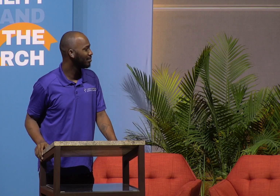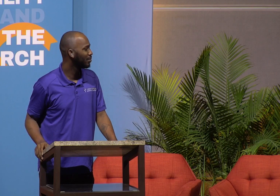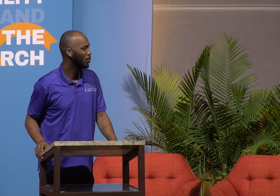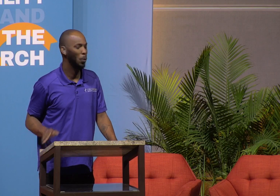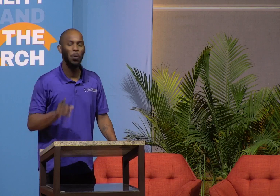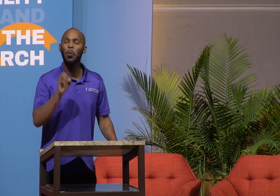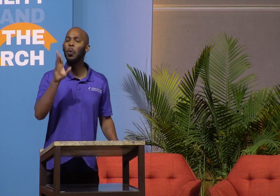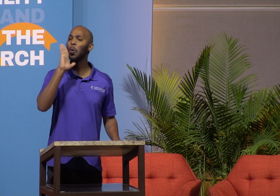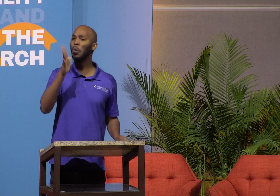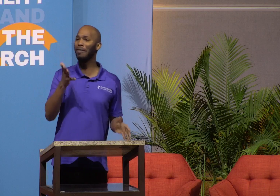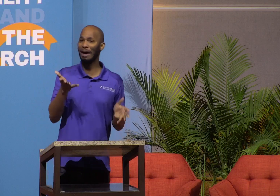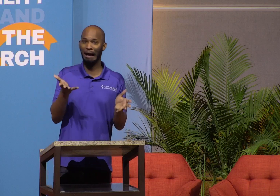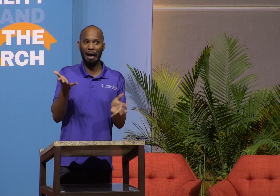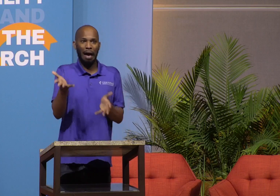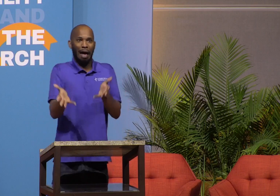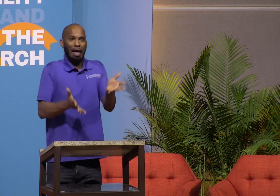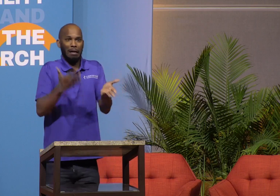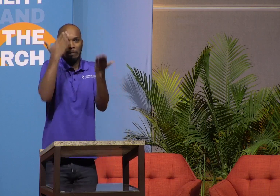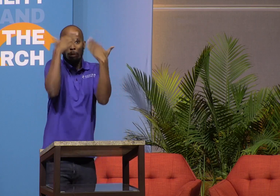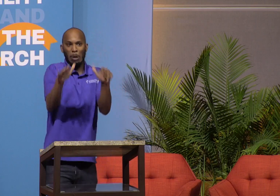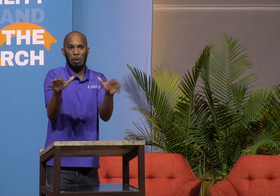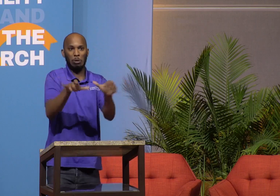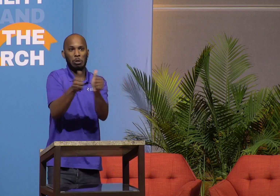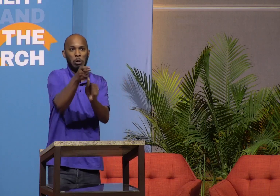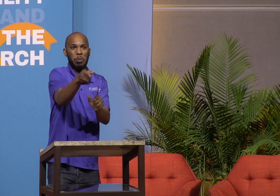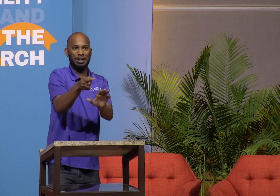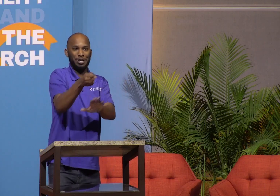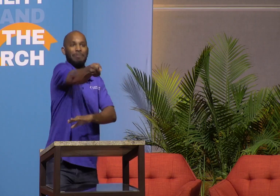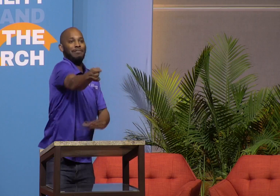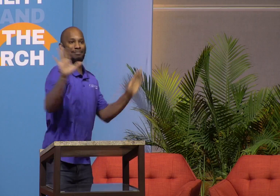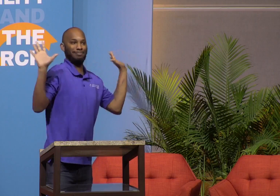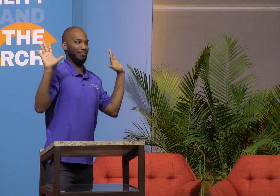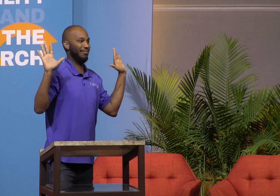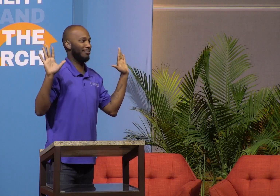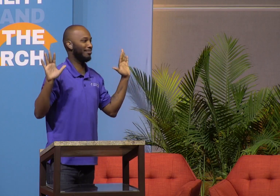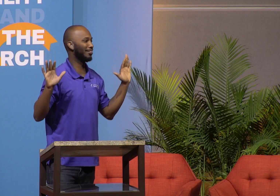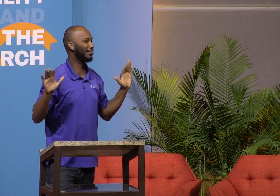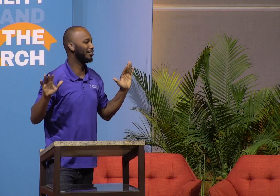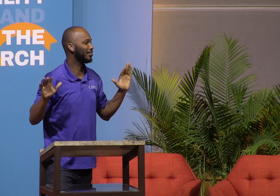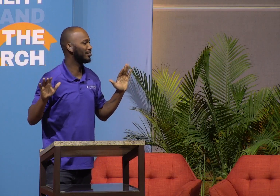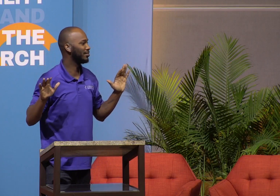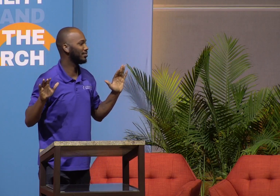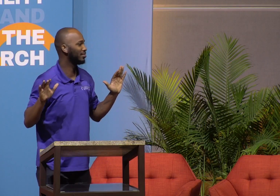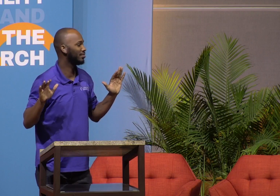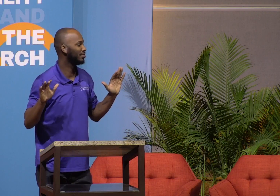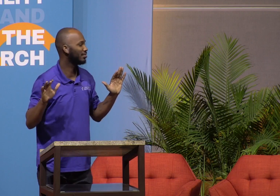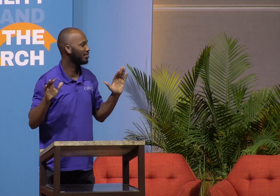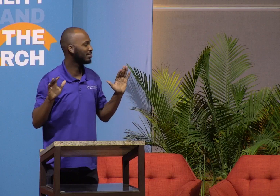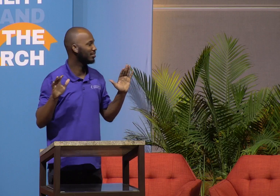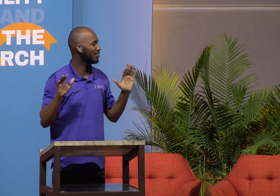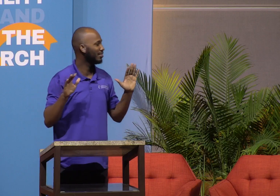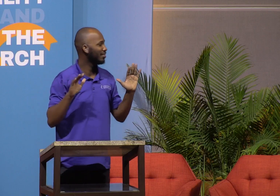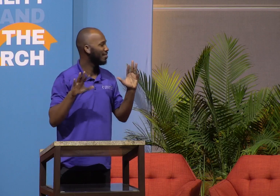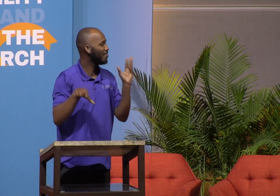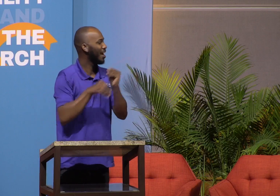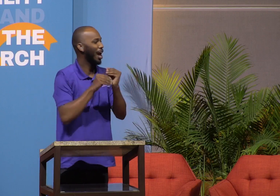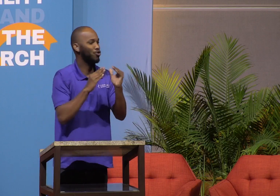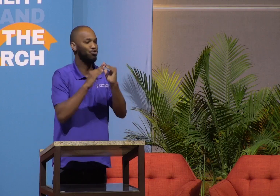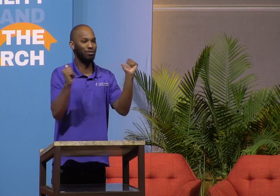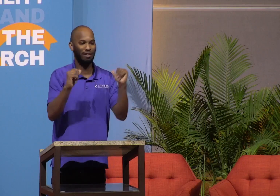will I be able to actually find a seat? Will I feel normal? Or are people going to ostracize me or try and make gestures to